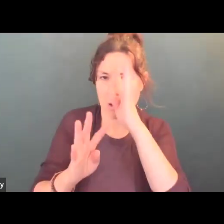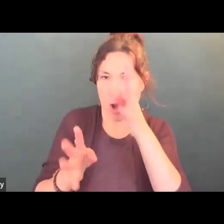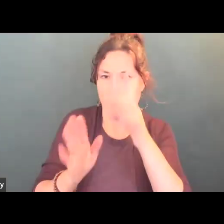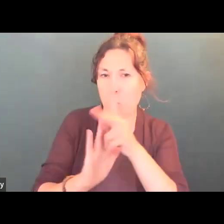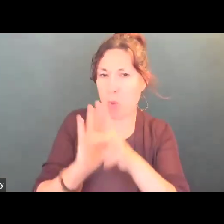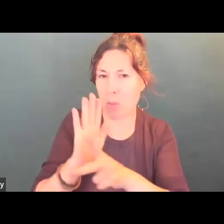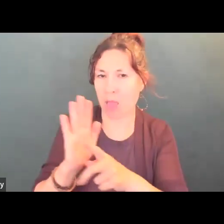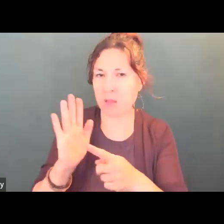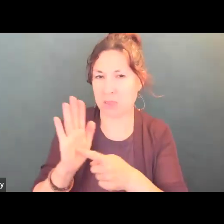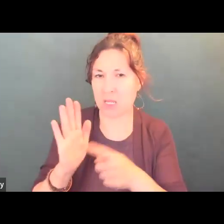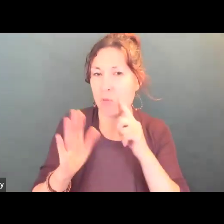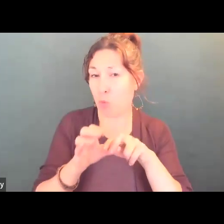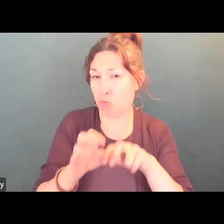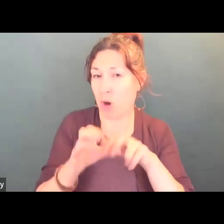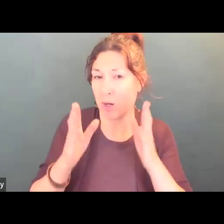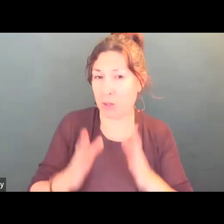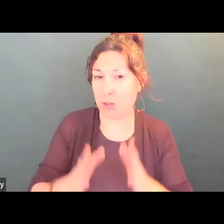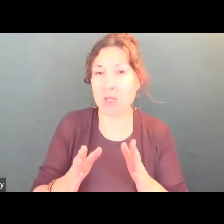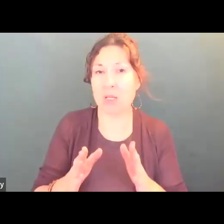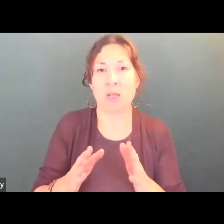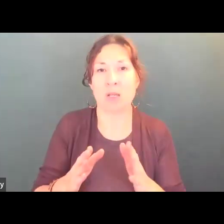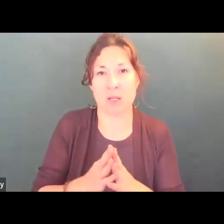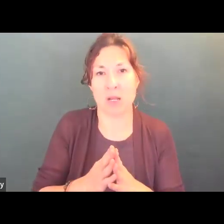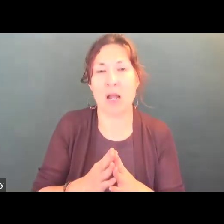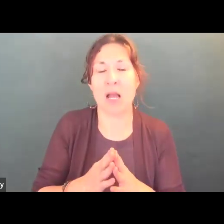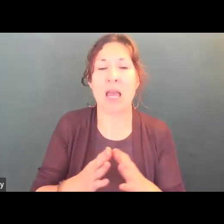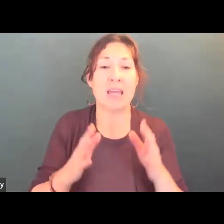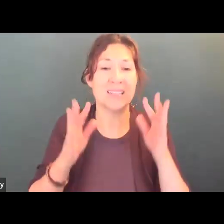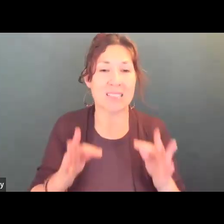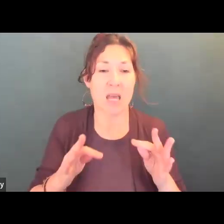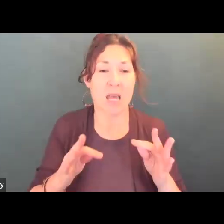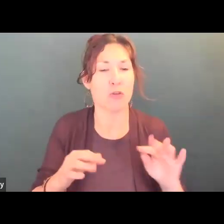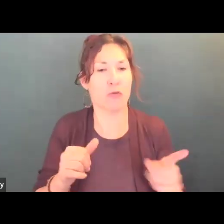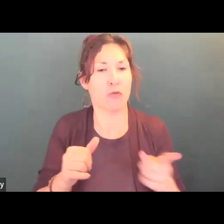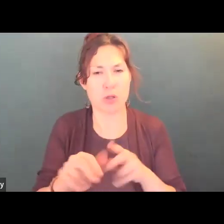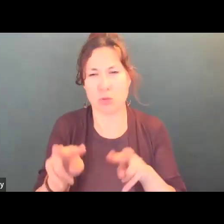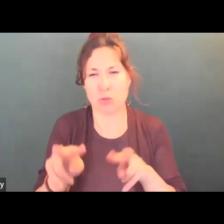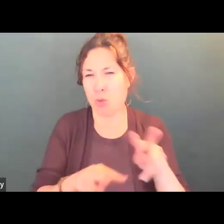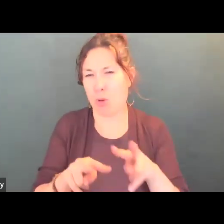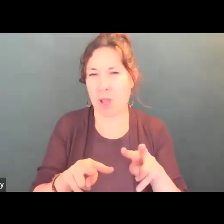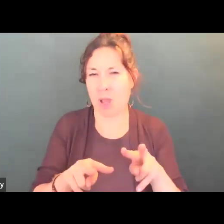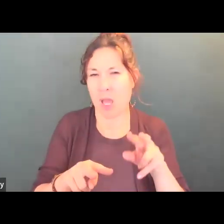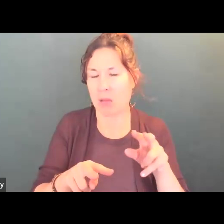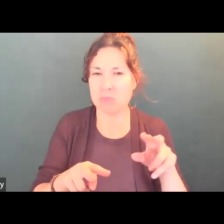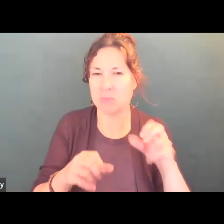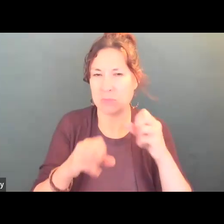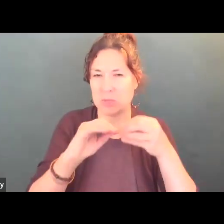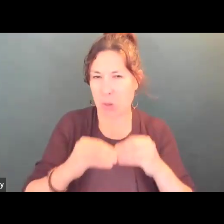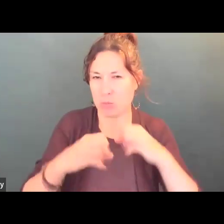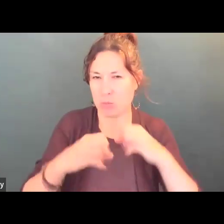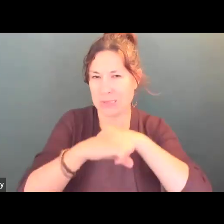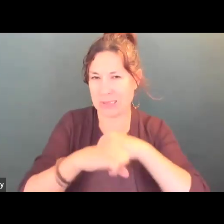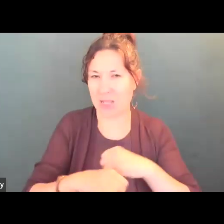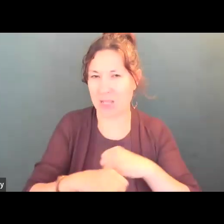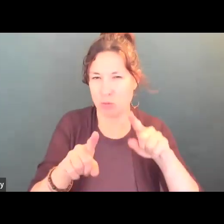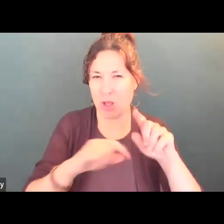1 of that was committing to using the fall to gather the data. But essentially what that group has recommended is something just like